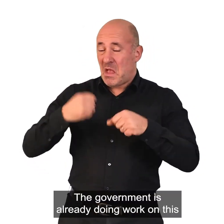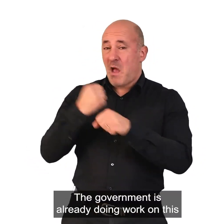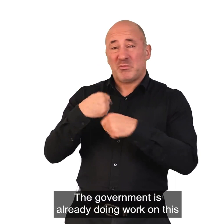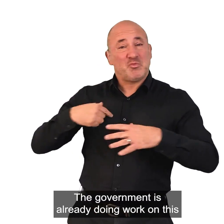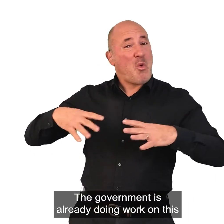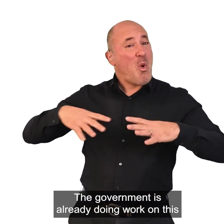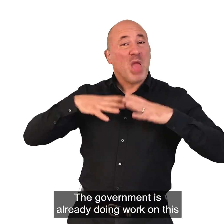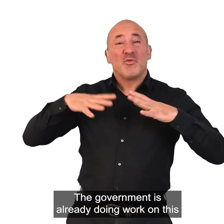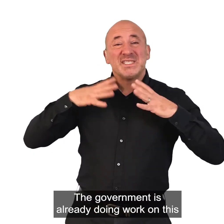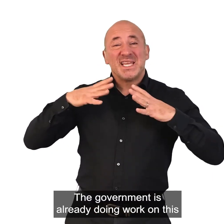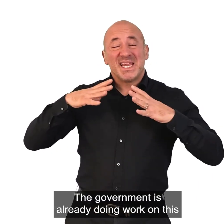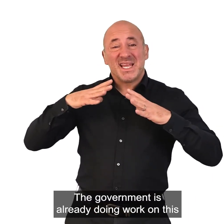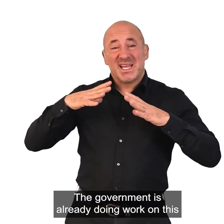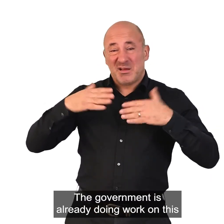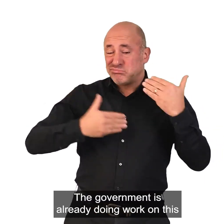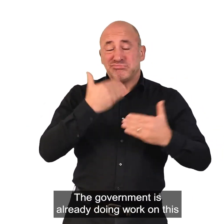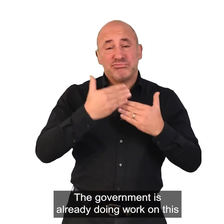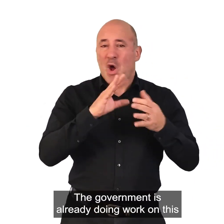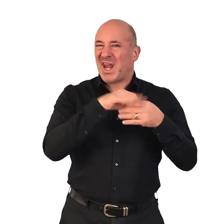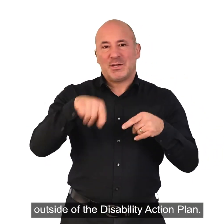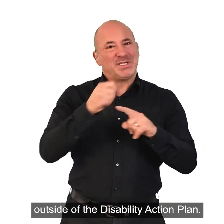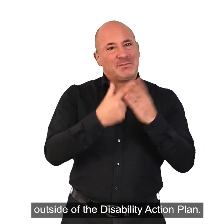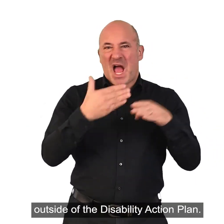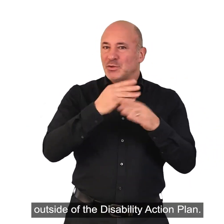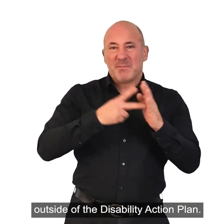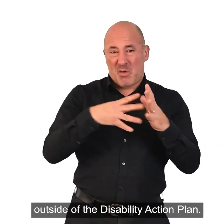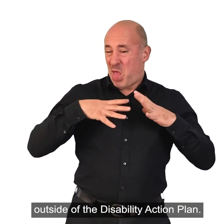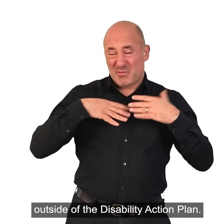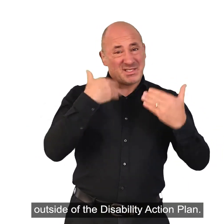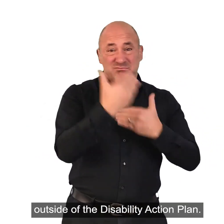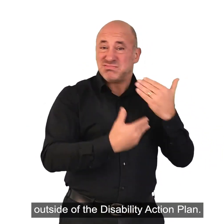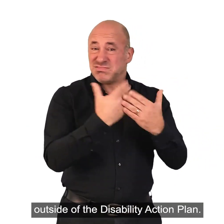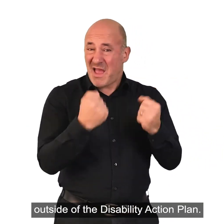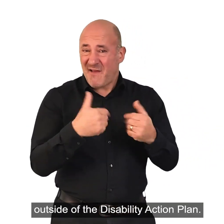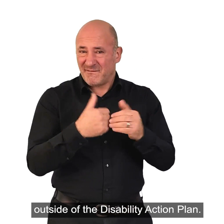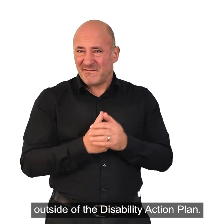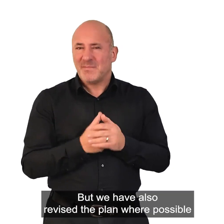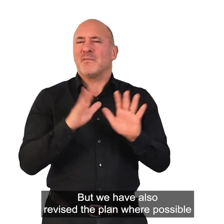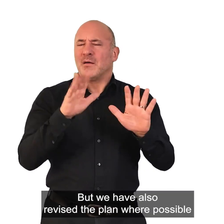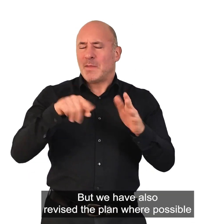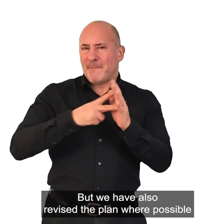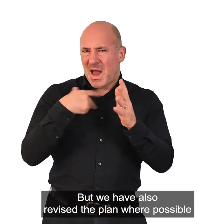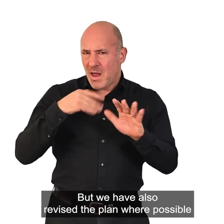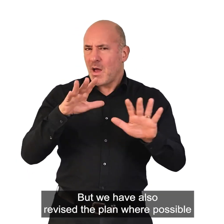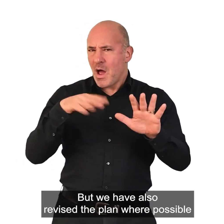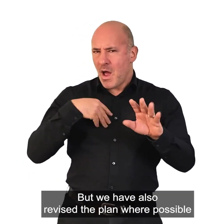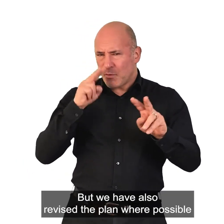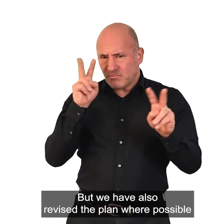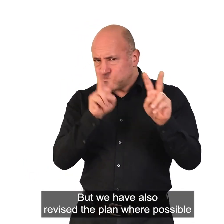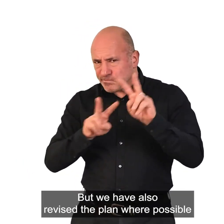The government is already doing work on this, outside of the Disability Action Plan. But we have also